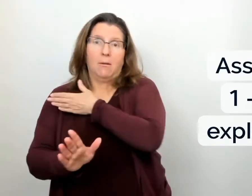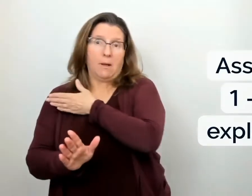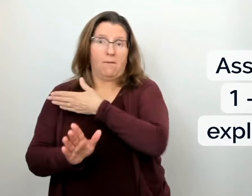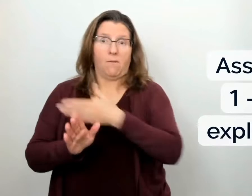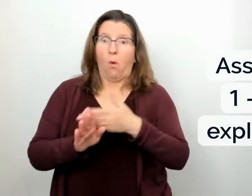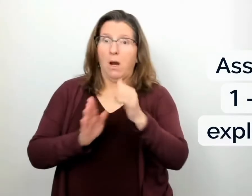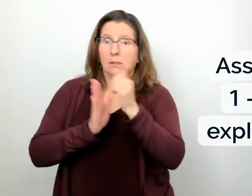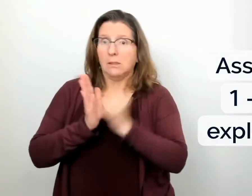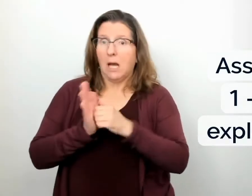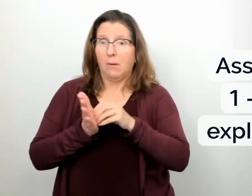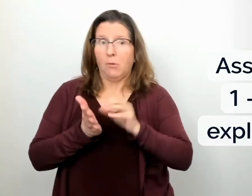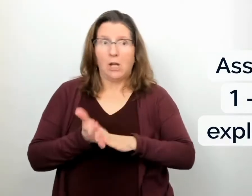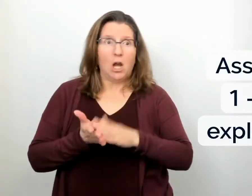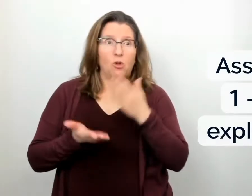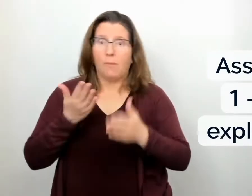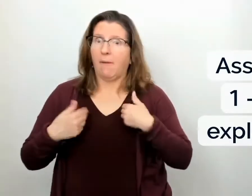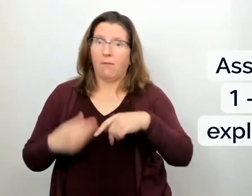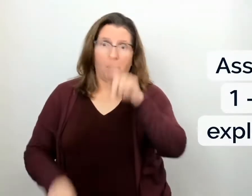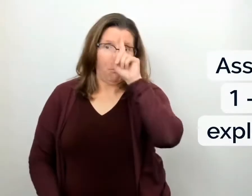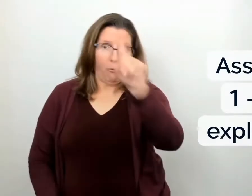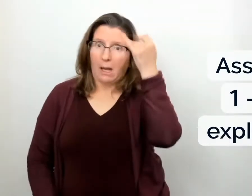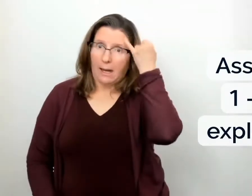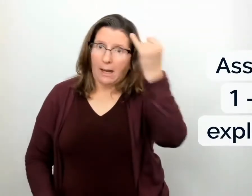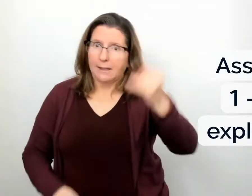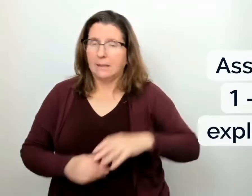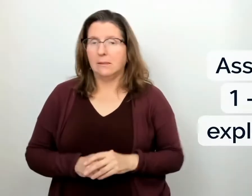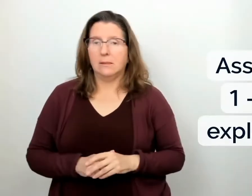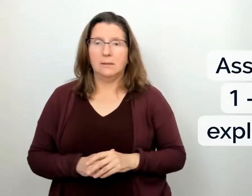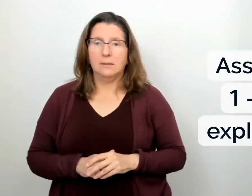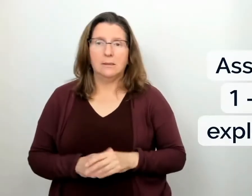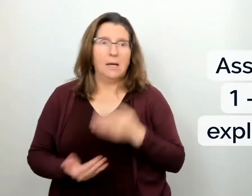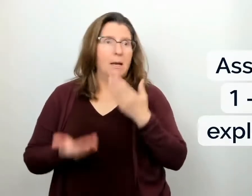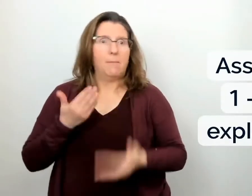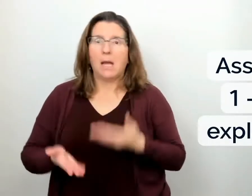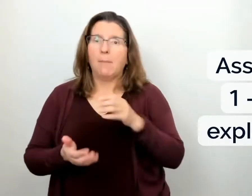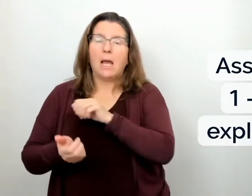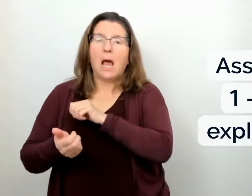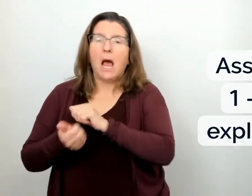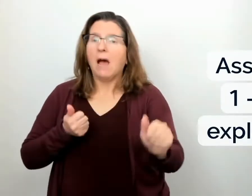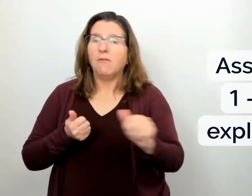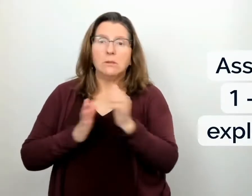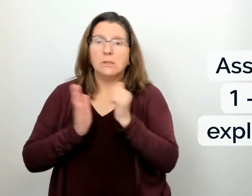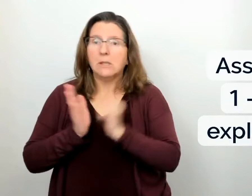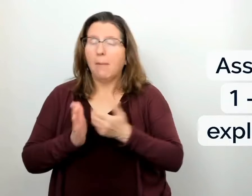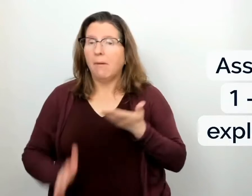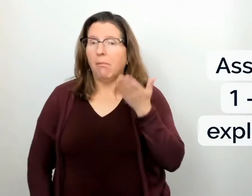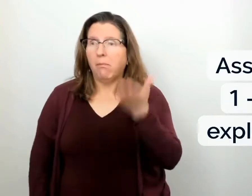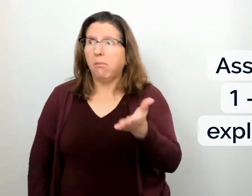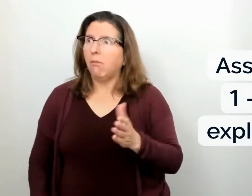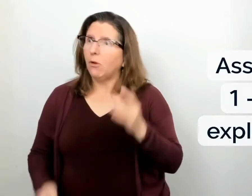Could be that before the assignment you had an insightful idea that didn't get included. Perhaps